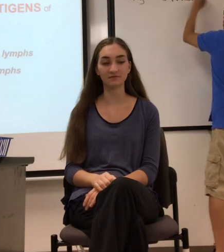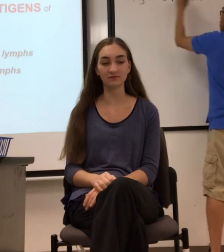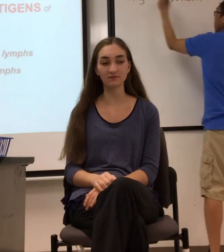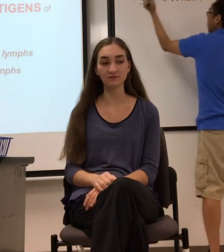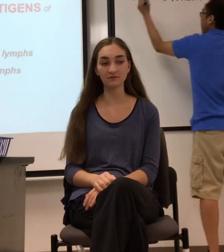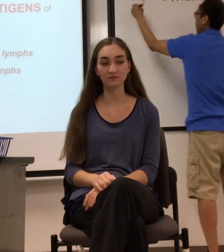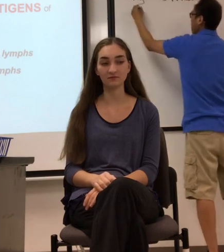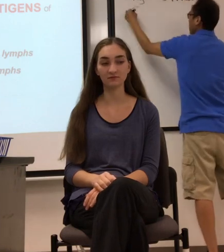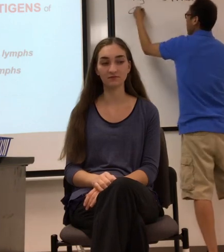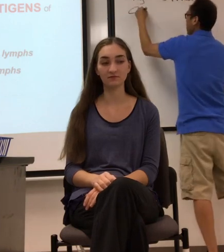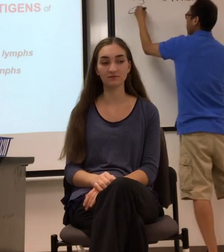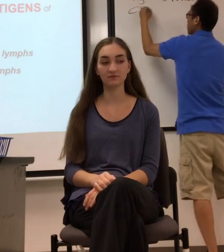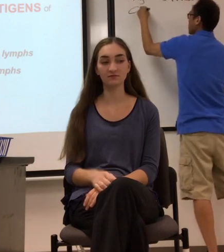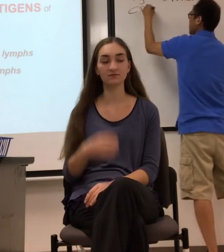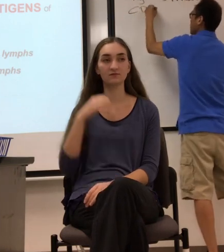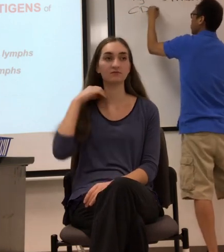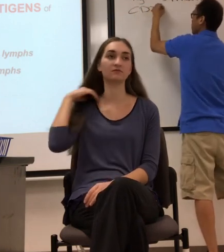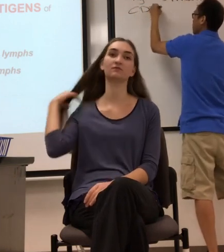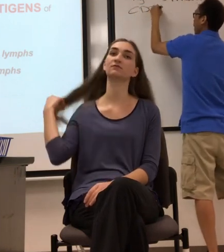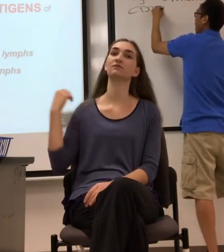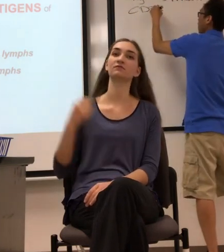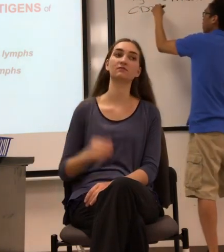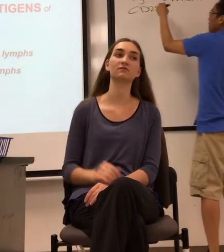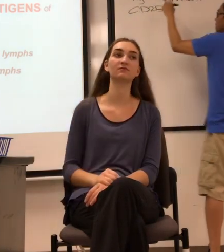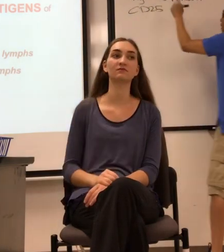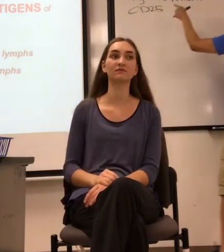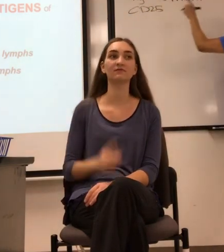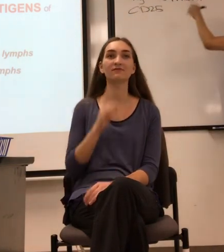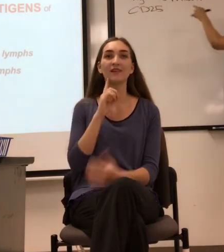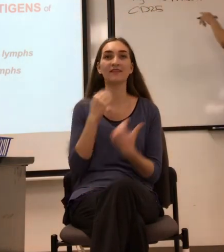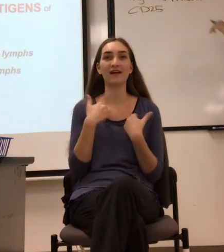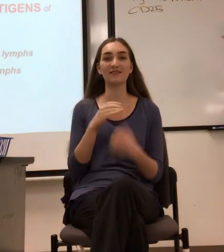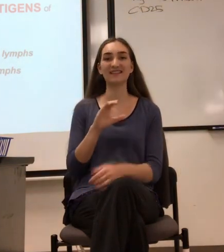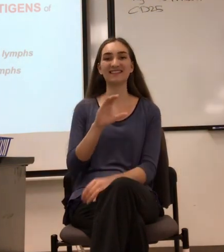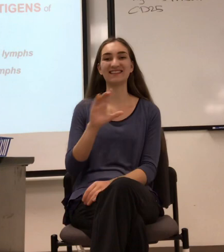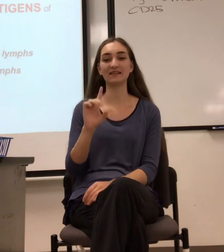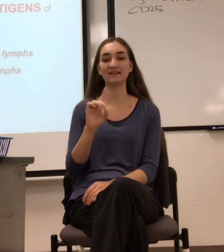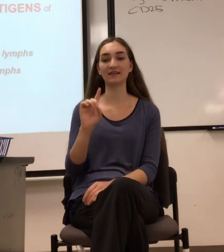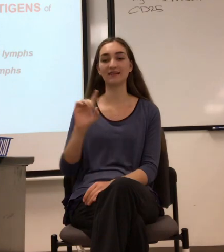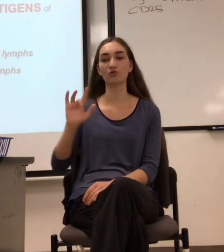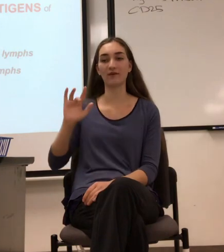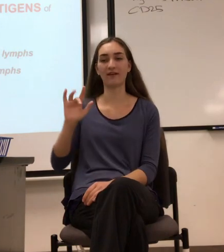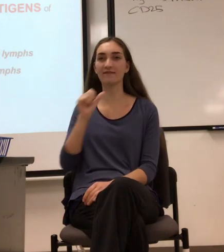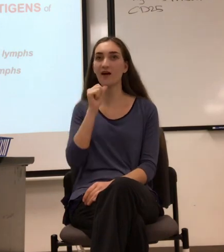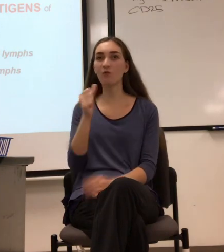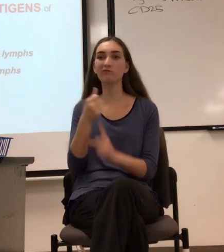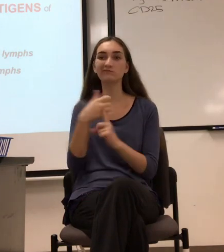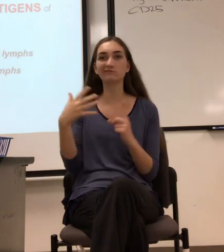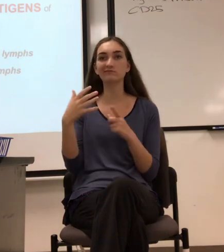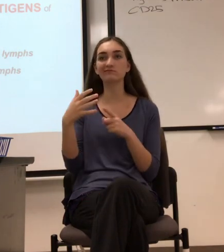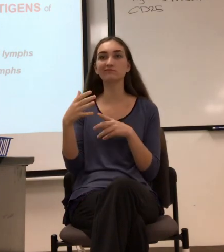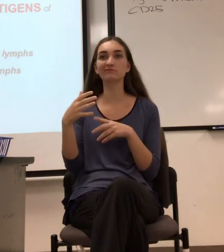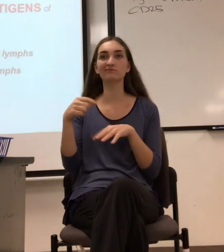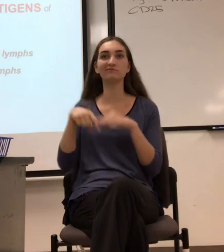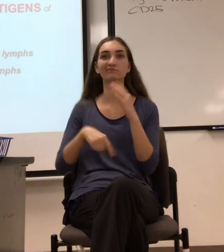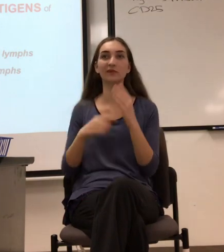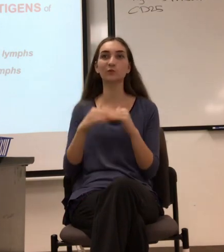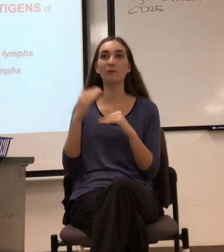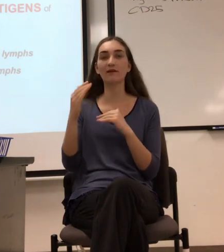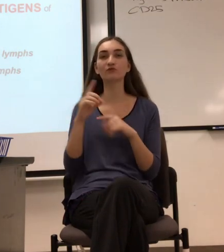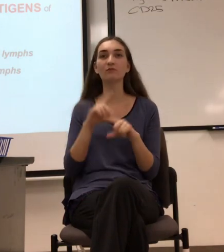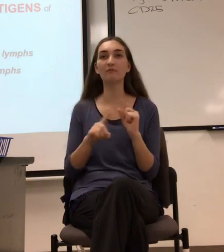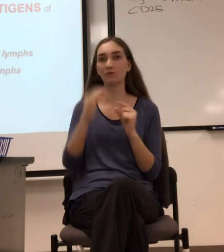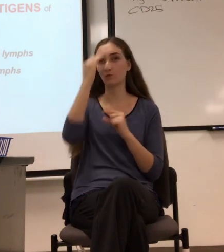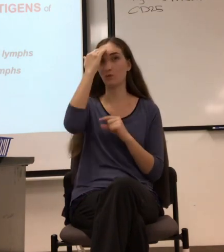Also called, I think they have the CD25. Now, I'm not going to talk about these too much, but what I want you to know about them is when you